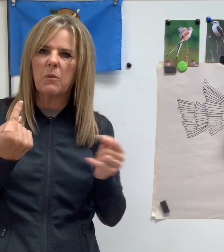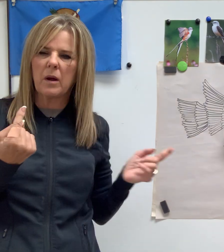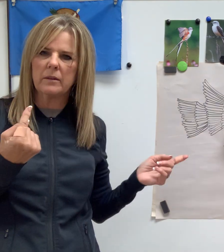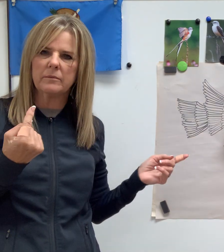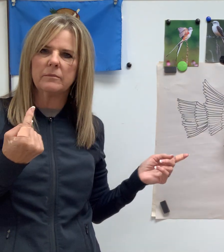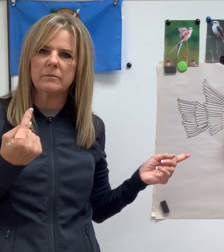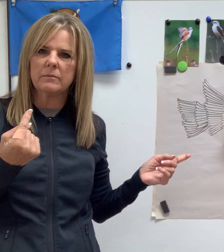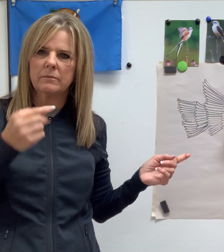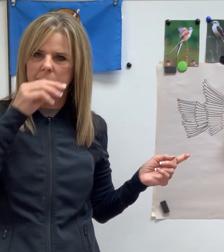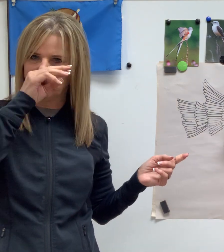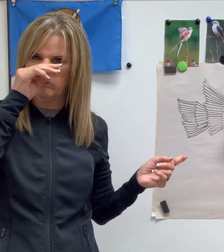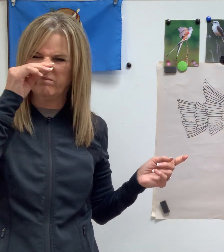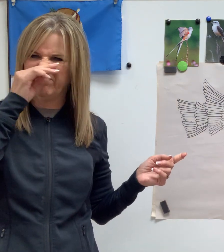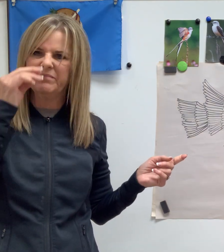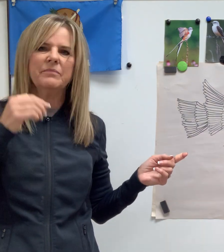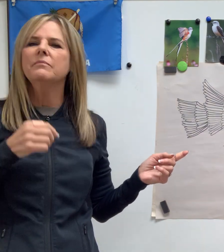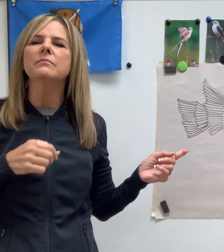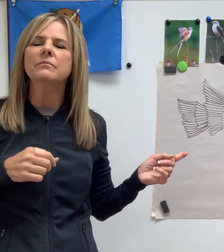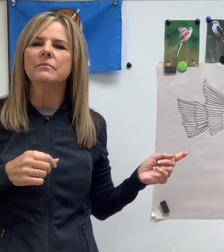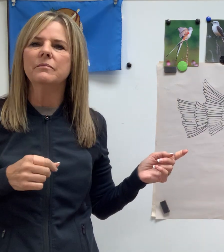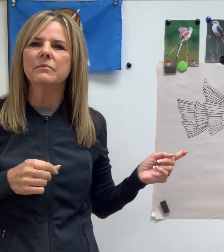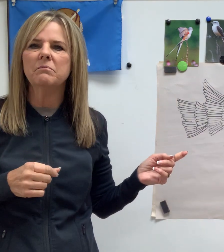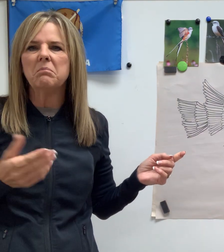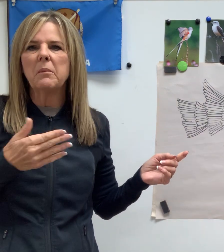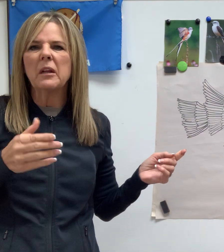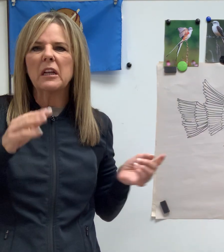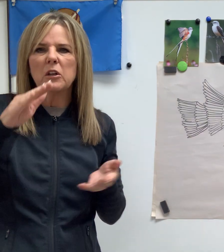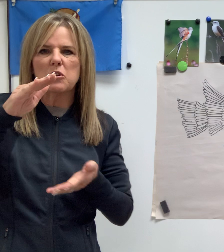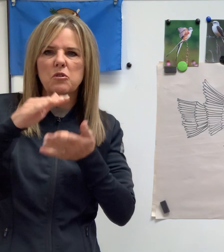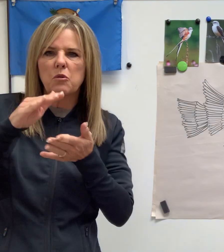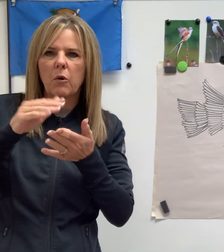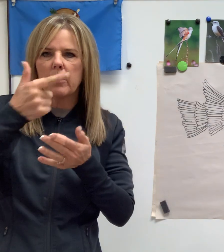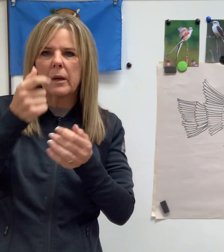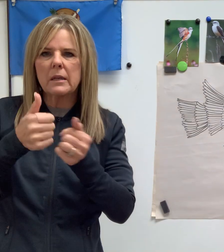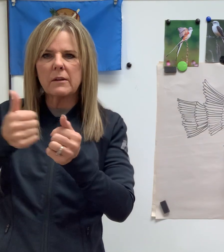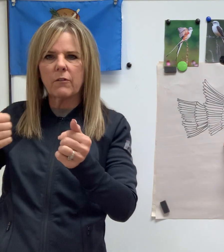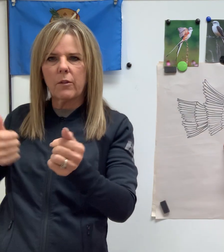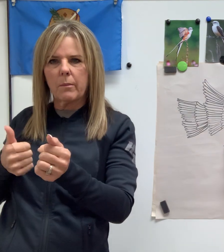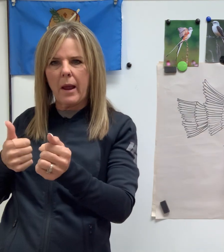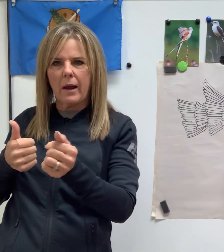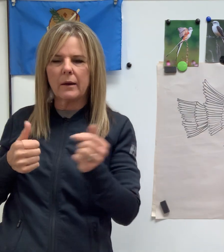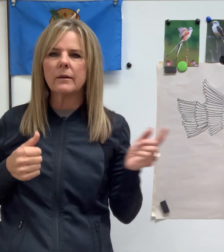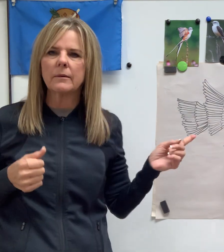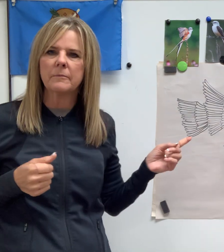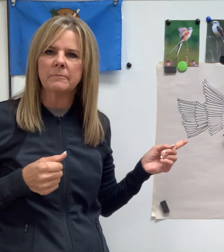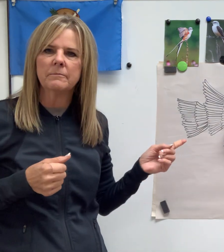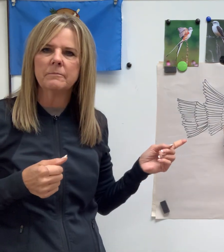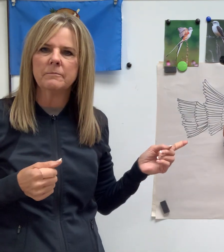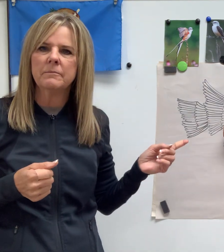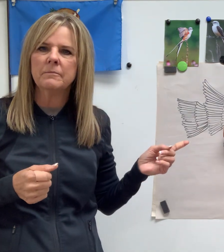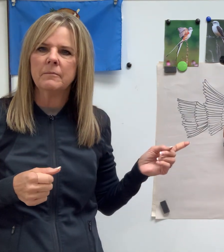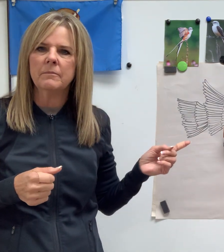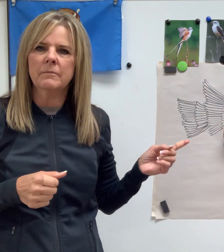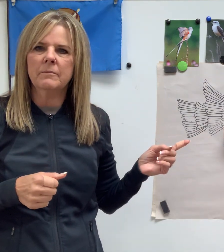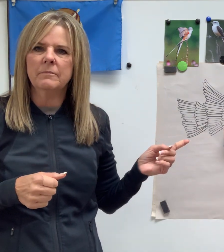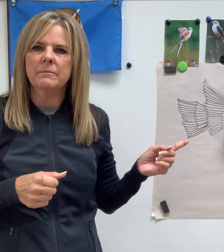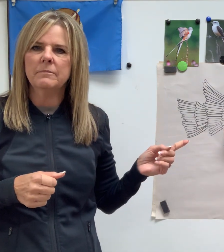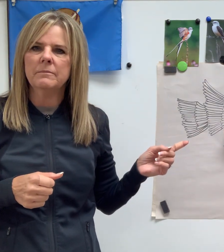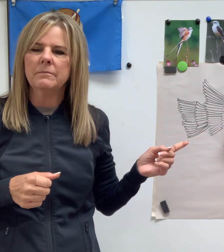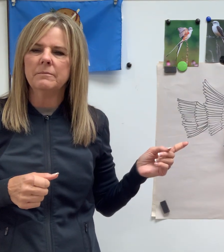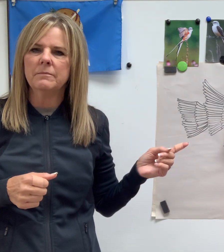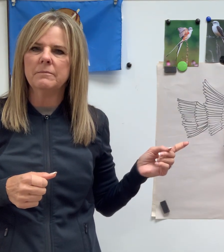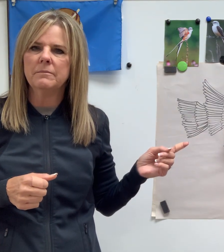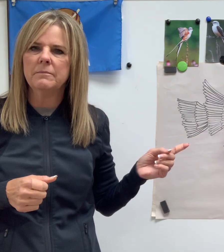just gonna sort of follow what we've already got, maybe a little shorter since it's further away. We're gonna slant a line forward and